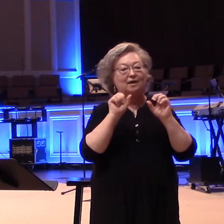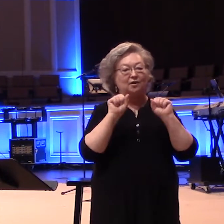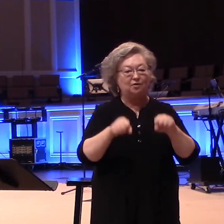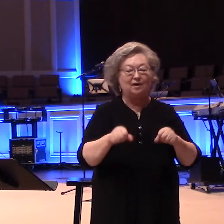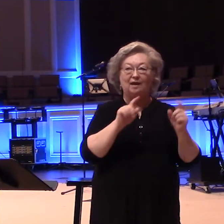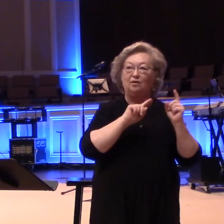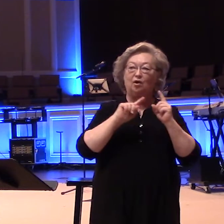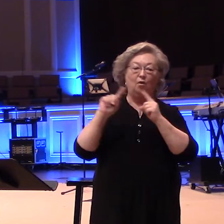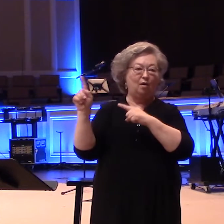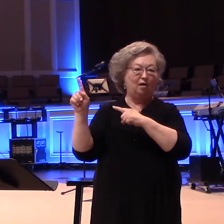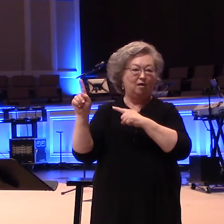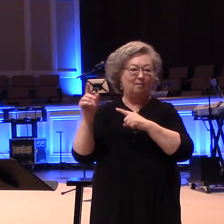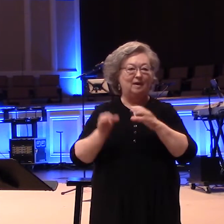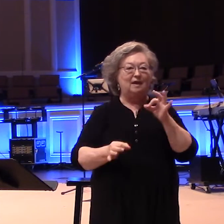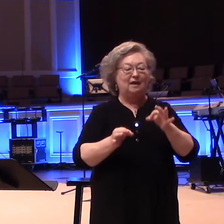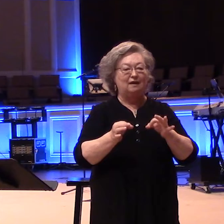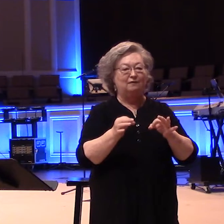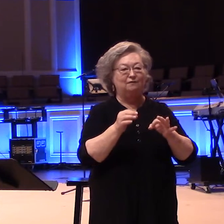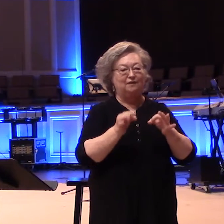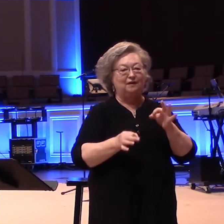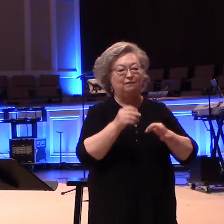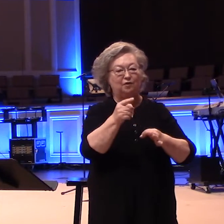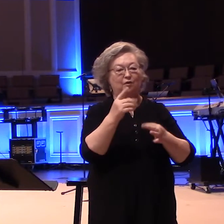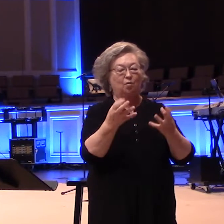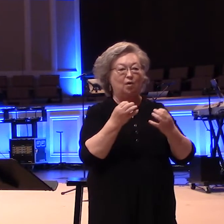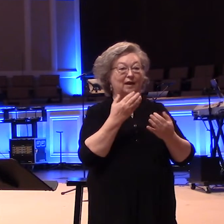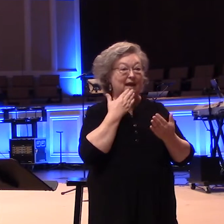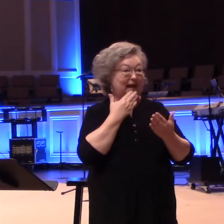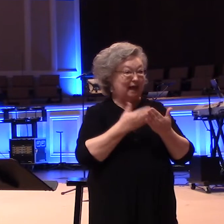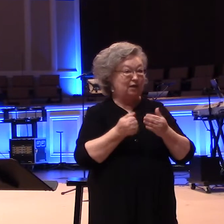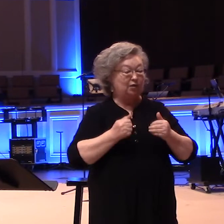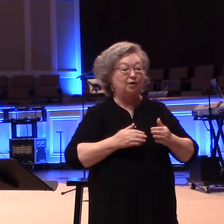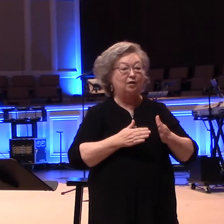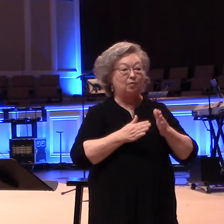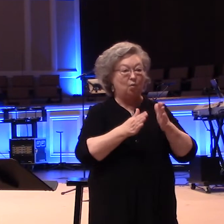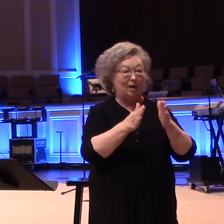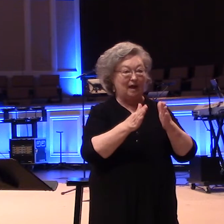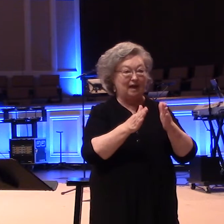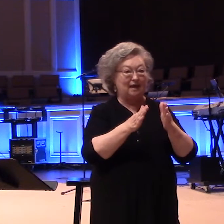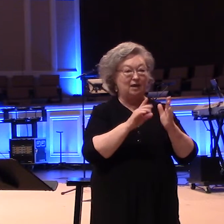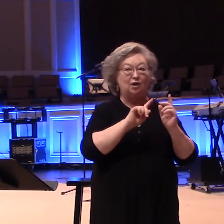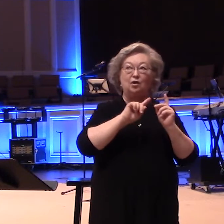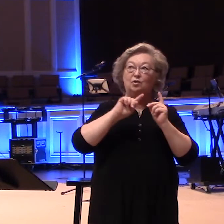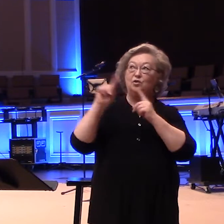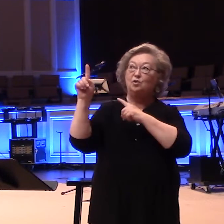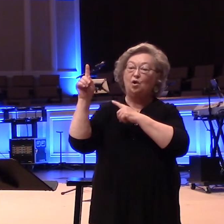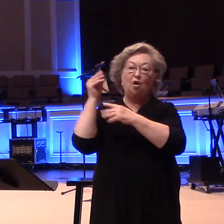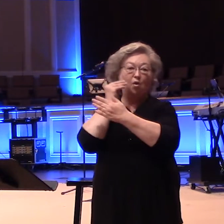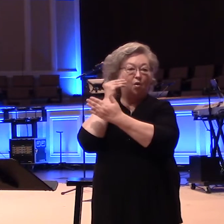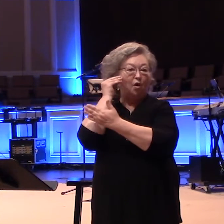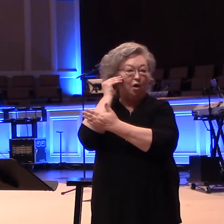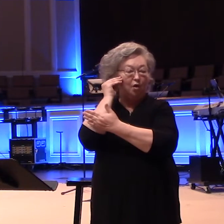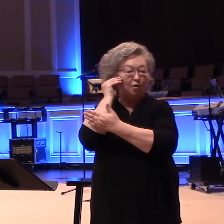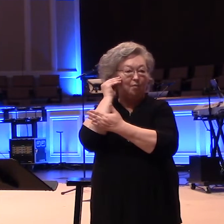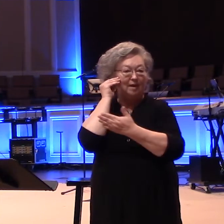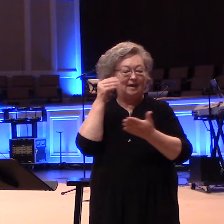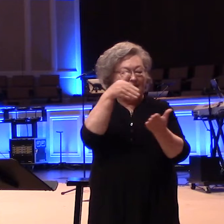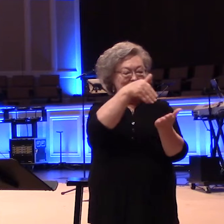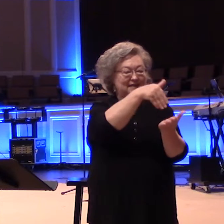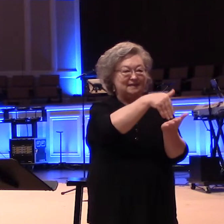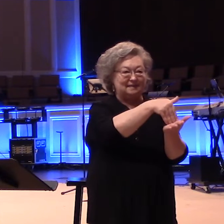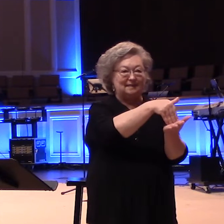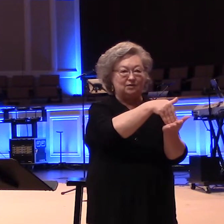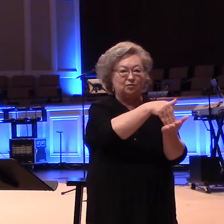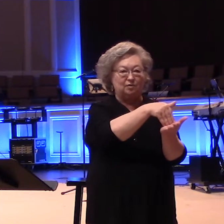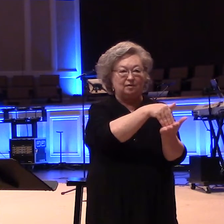tithe. If you're looking for a good way to come home, an essential element of that is to give, is your tithe and your